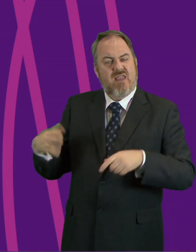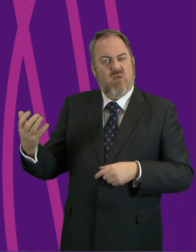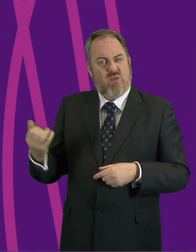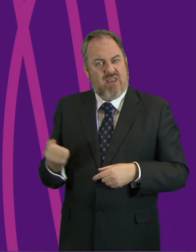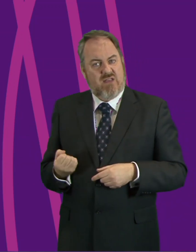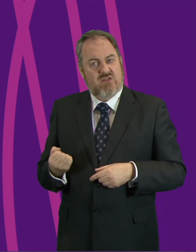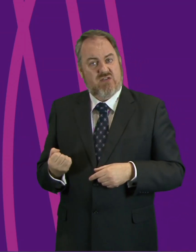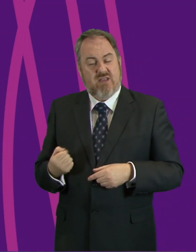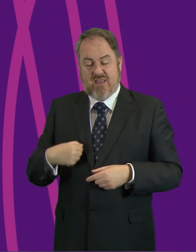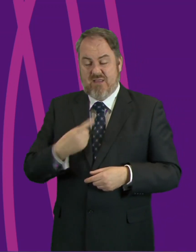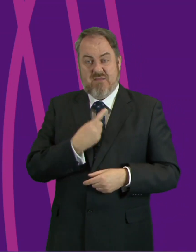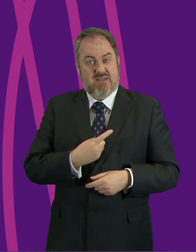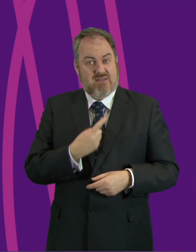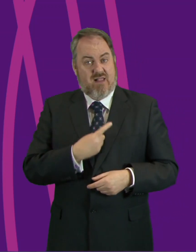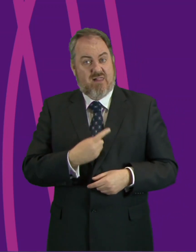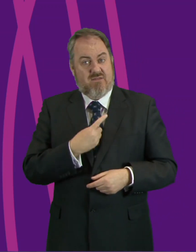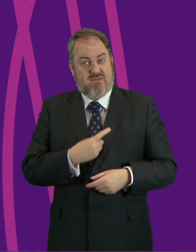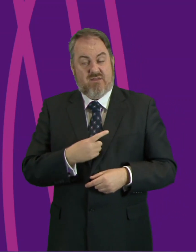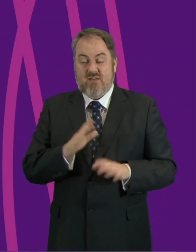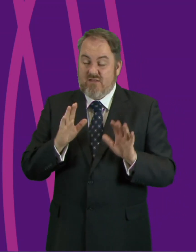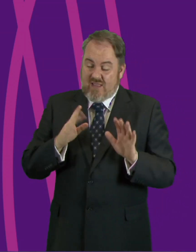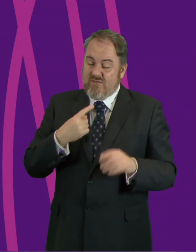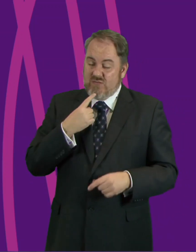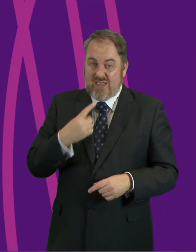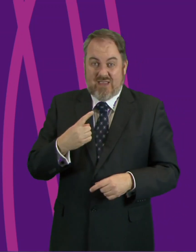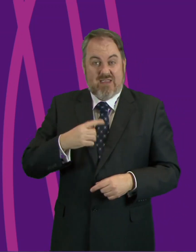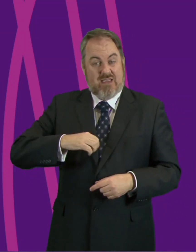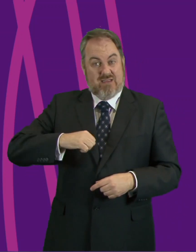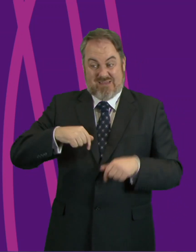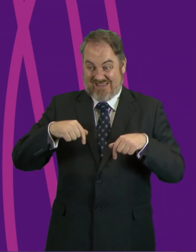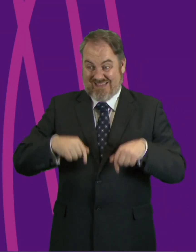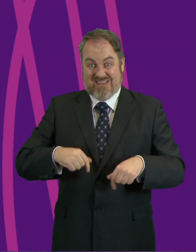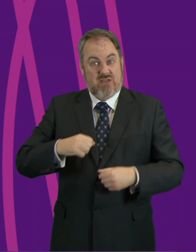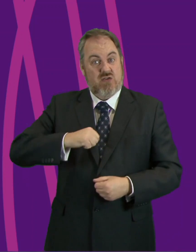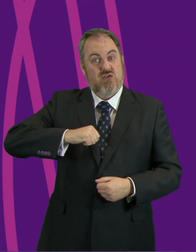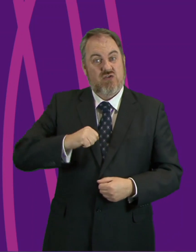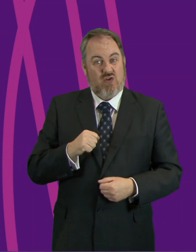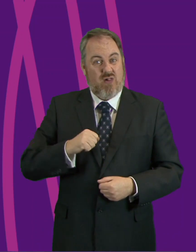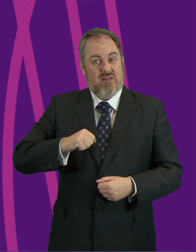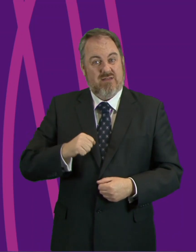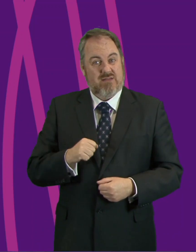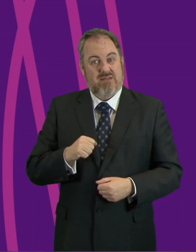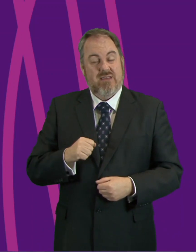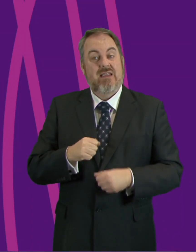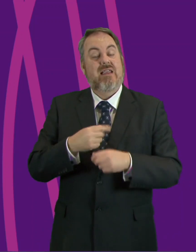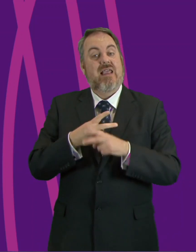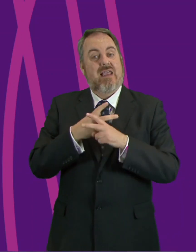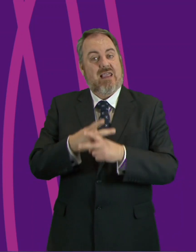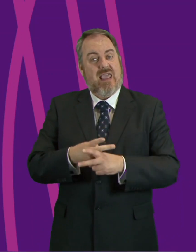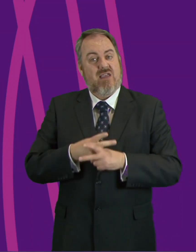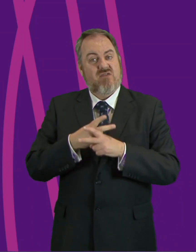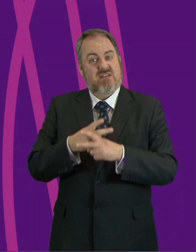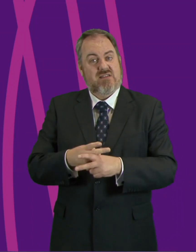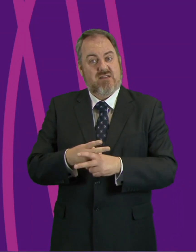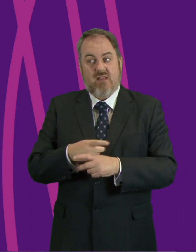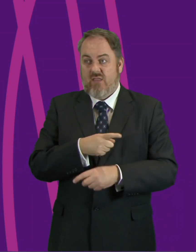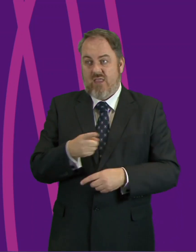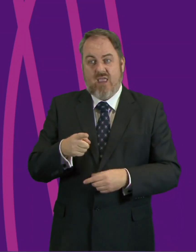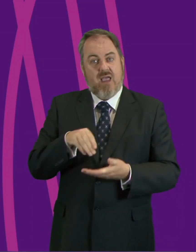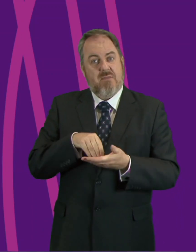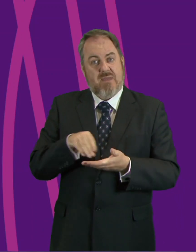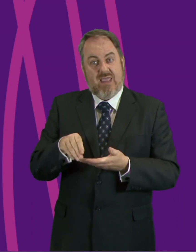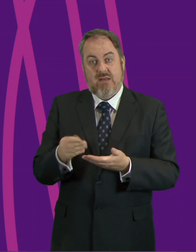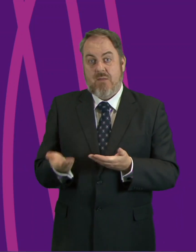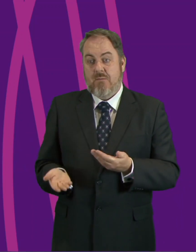and I'm not going to labour this point, in Scotland, and this is not to say they're paid enough at all, but in Scotland they are already paid more